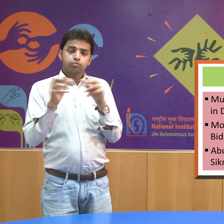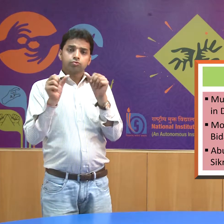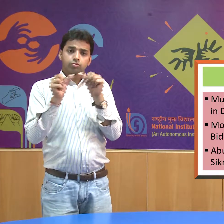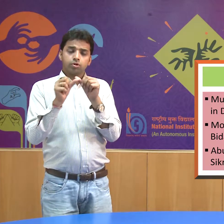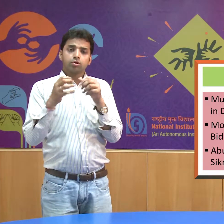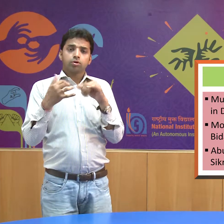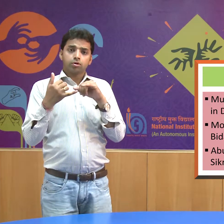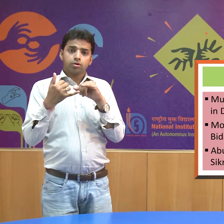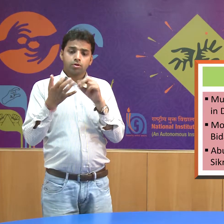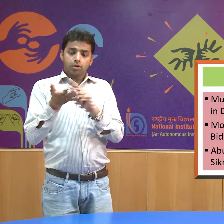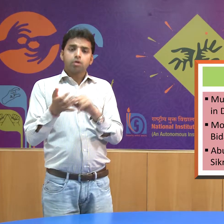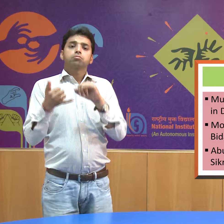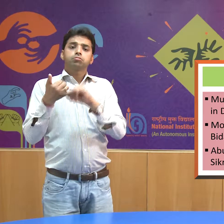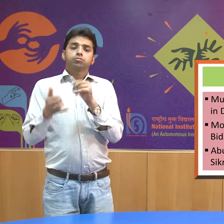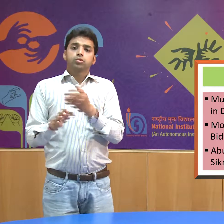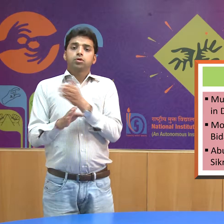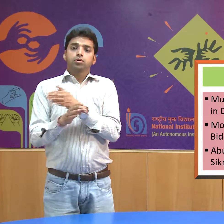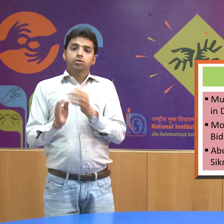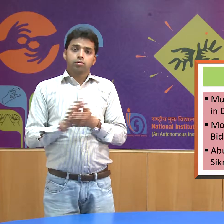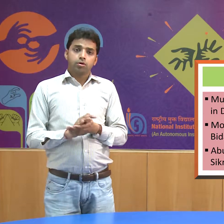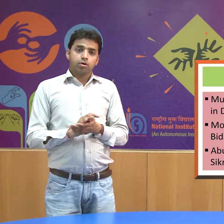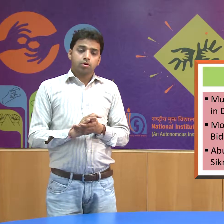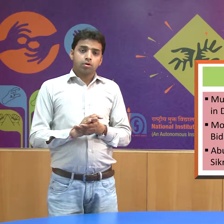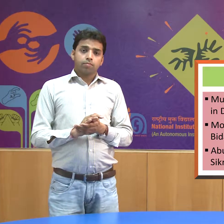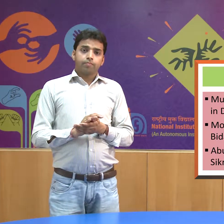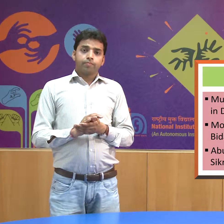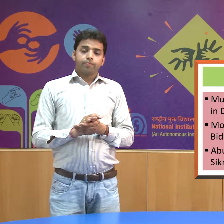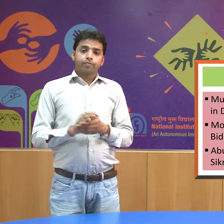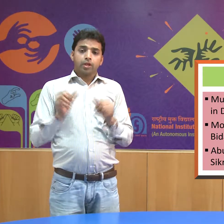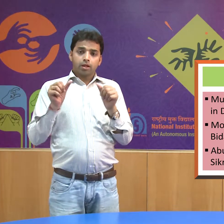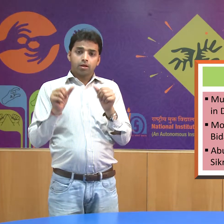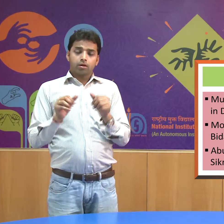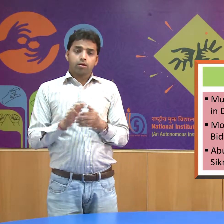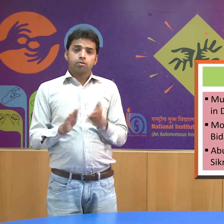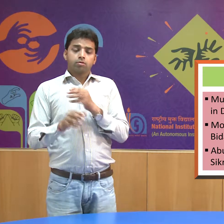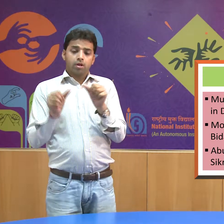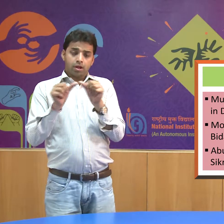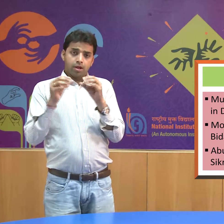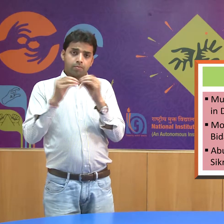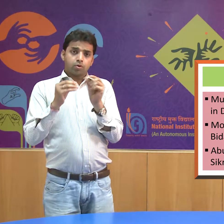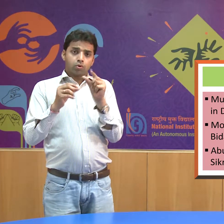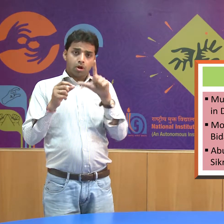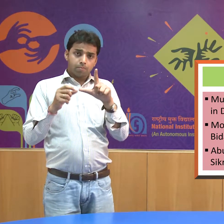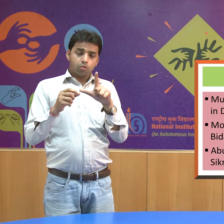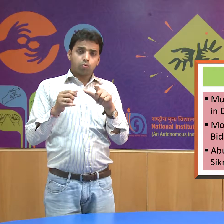in Bidar, and Abul Fazl's Madrasa in Fatehpur Sikri were also famous.